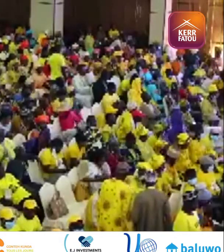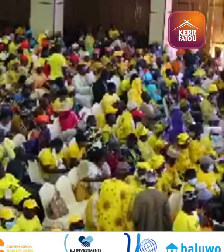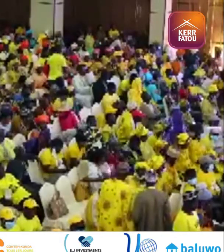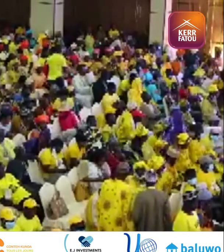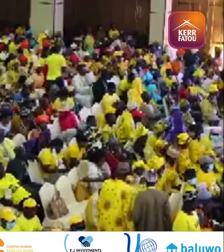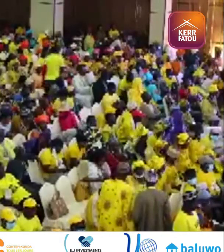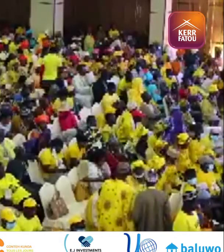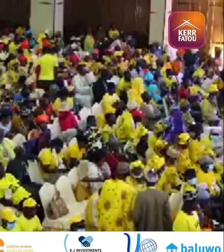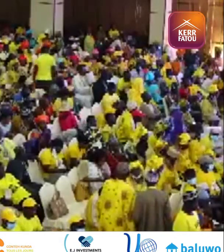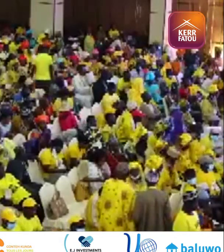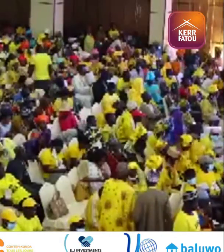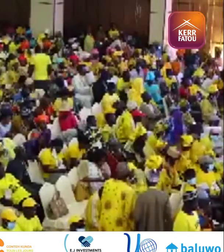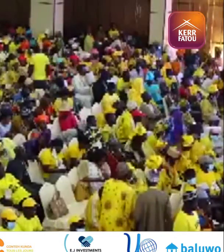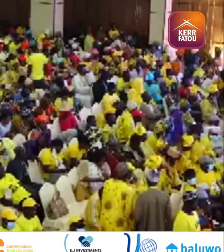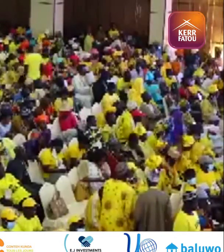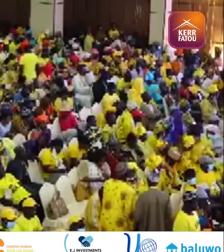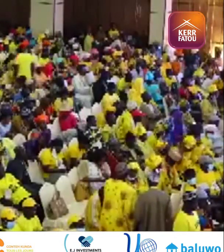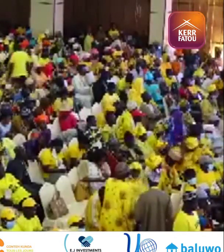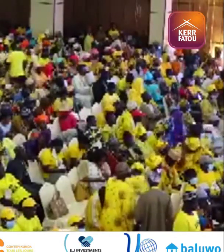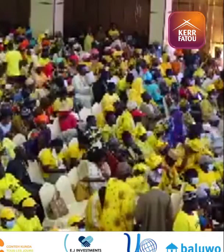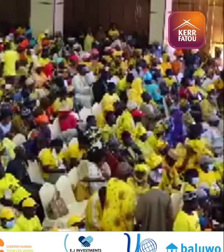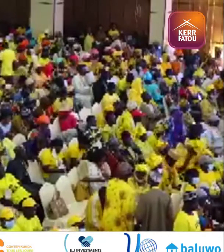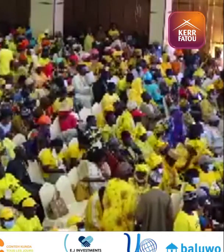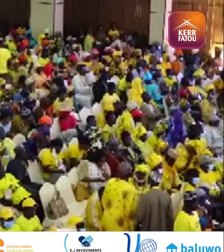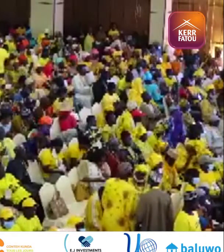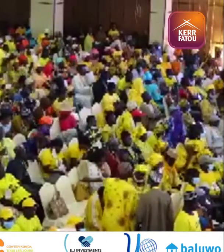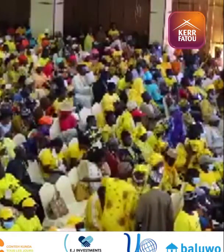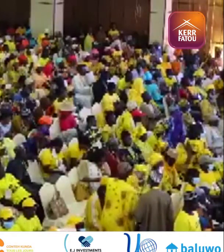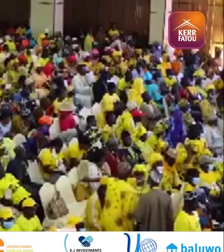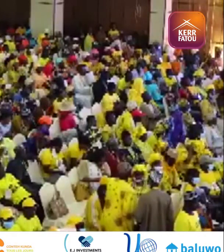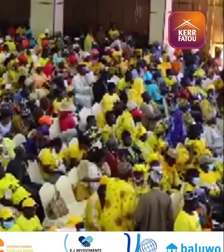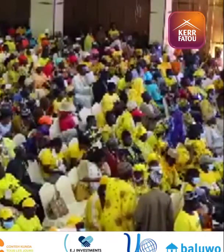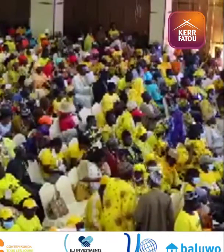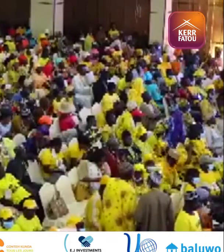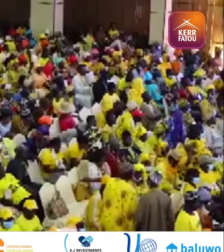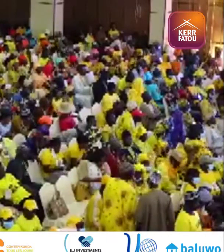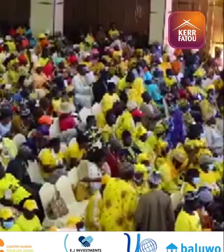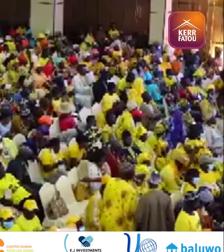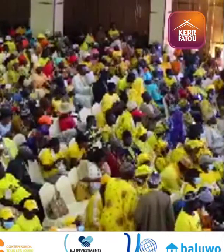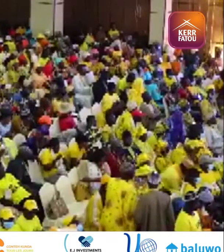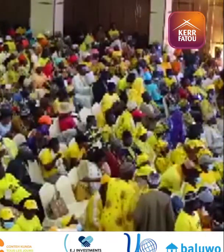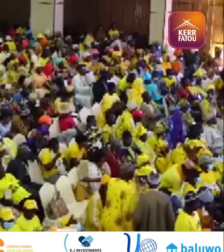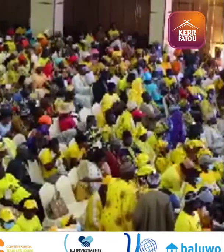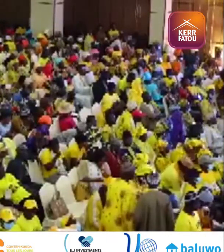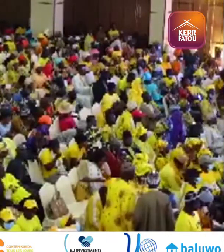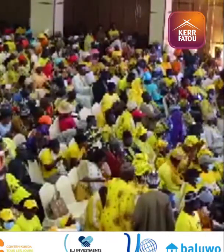people in Bunuakunda, in Brufut, and in Basse,